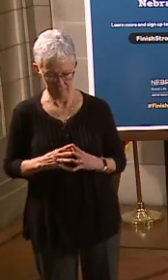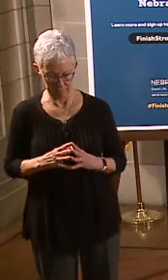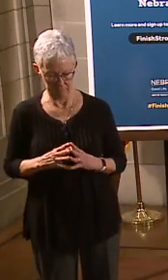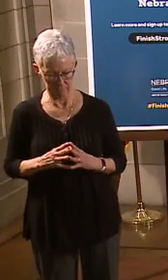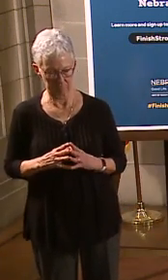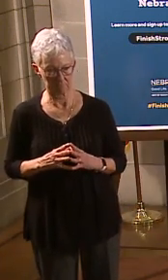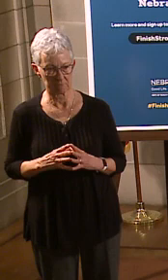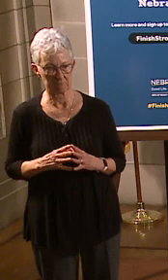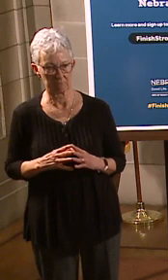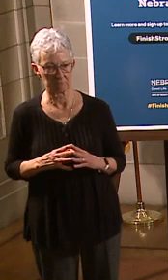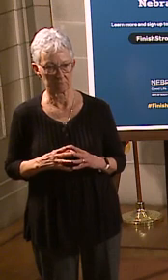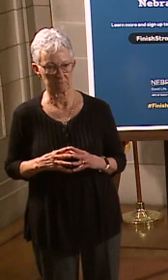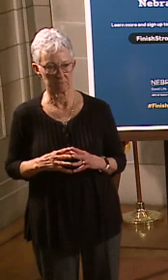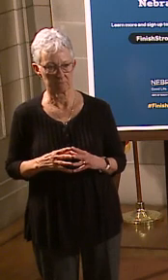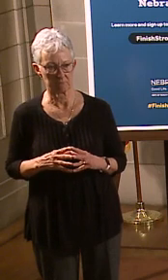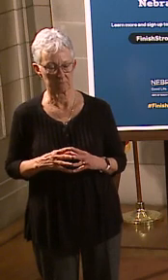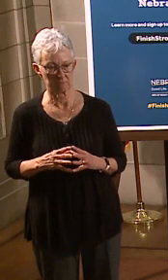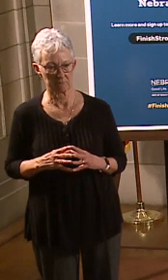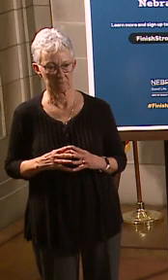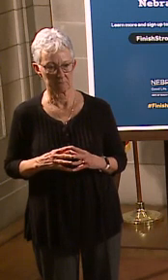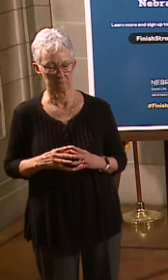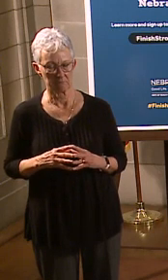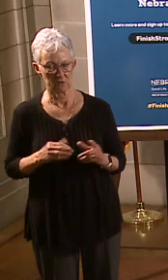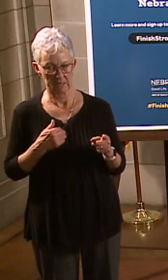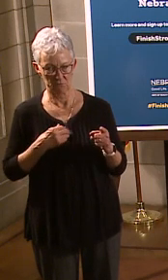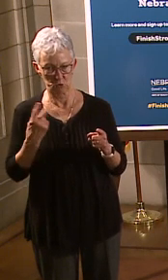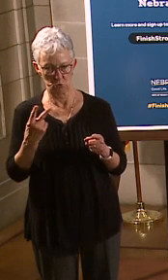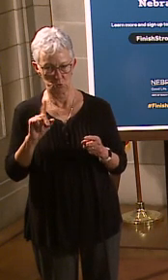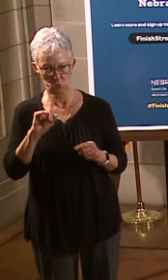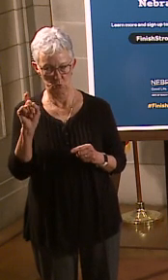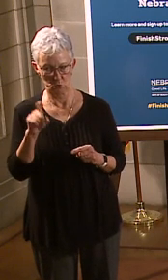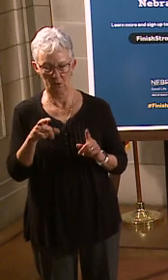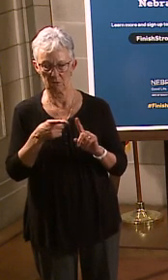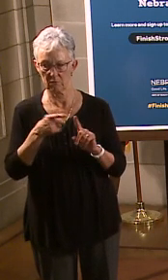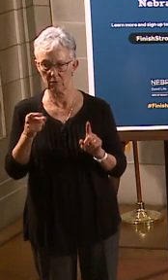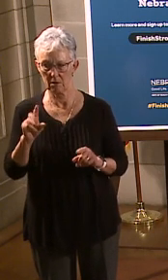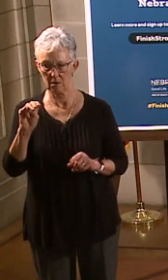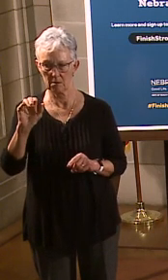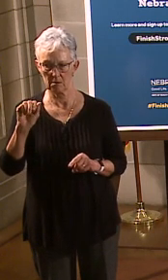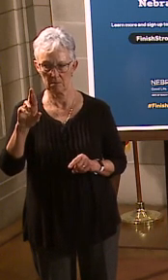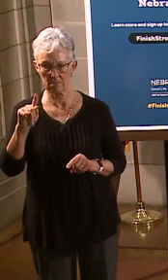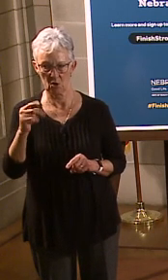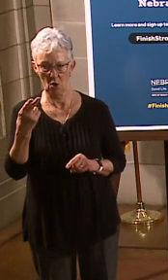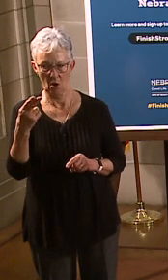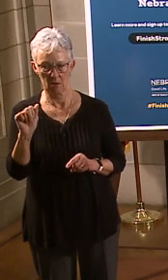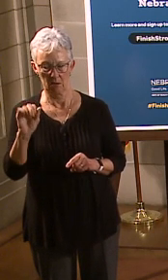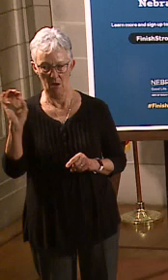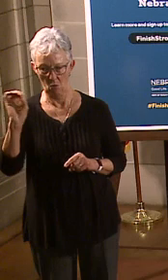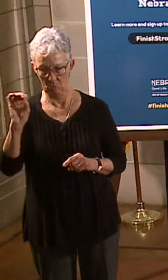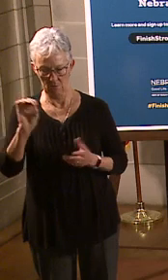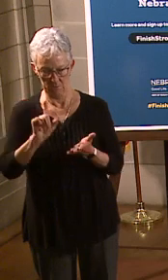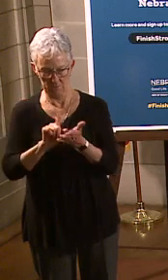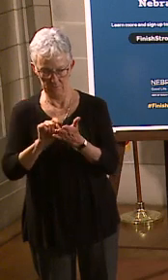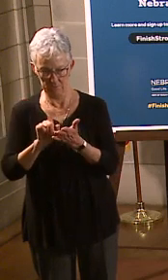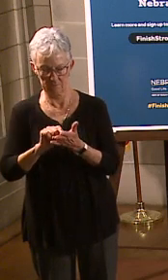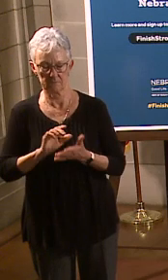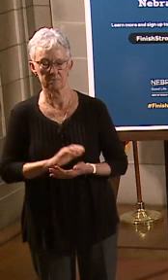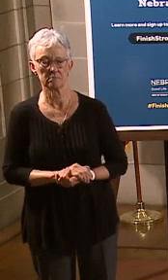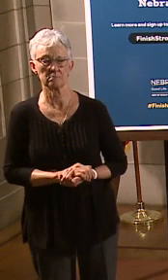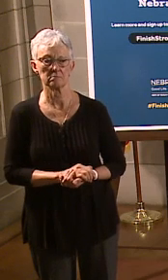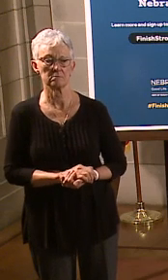Actually, I have two questions. The first one is, do you have a sense of